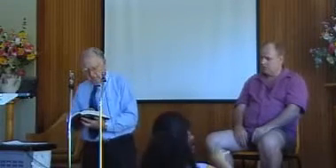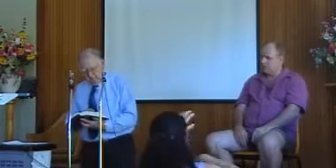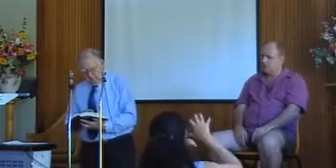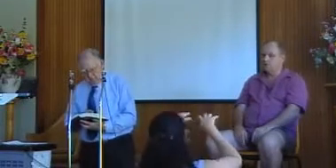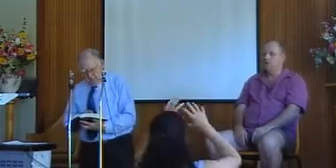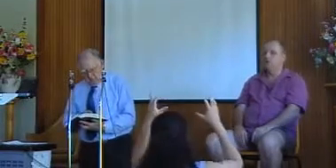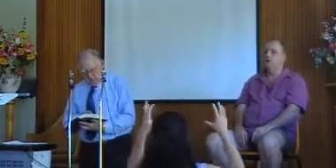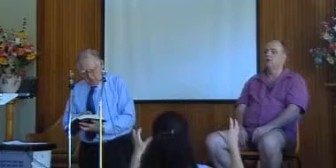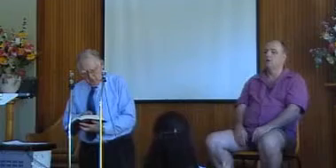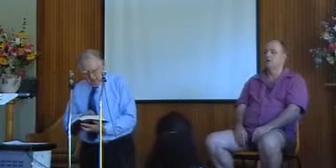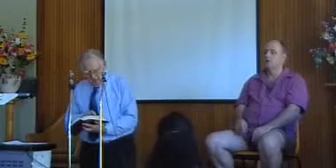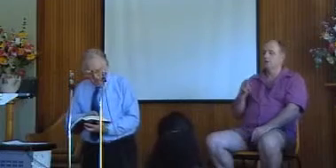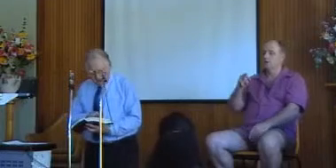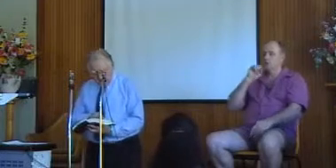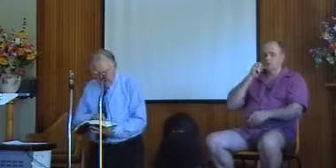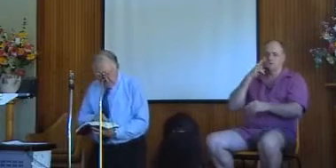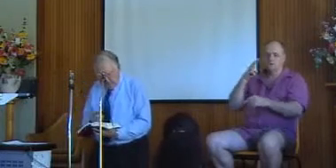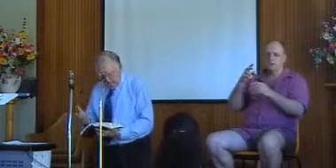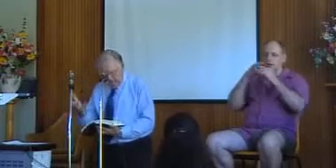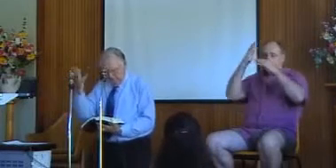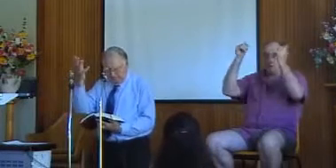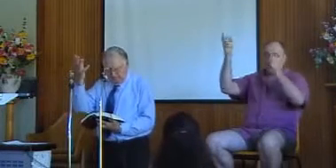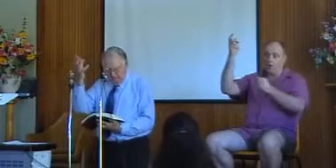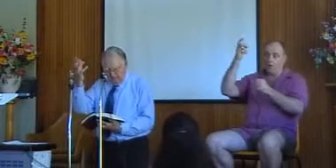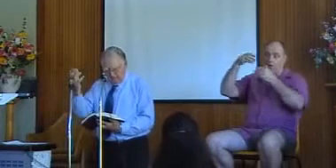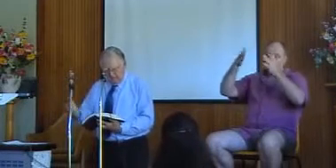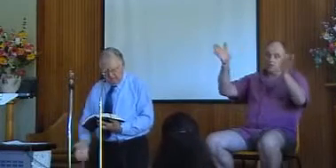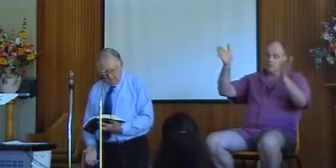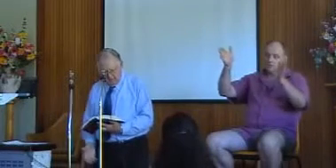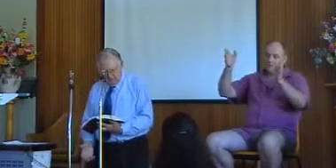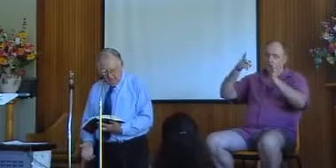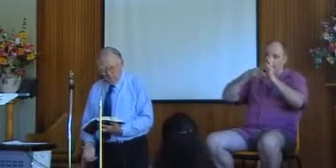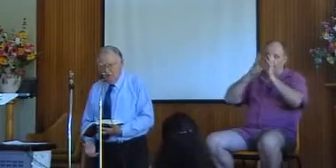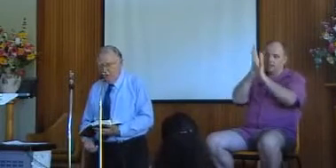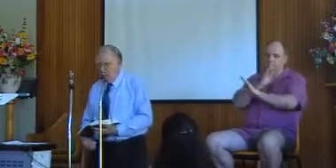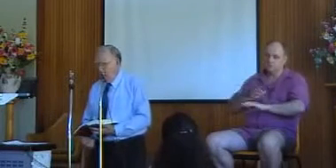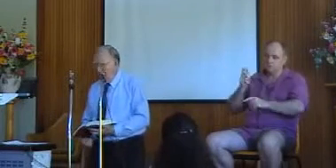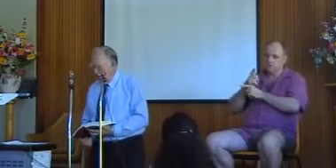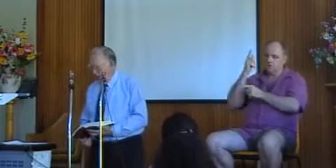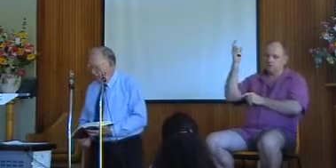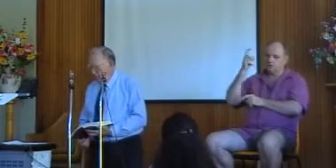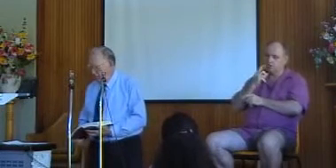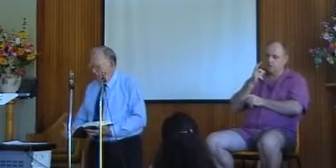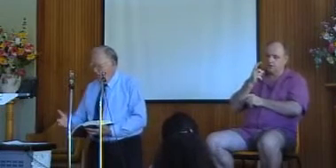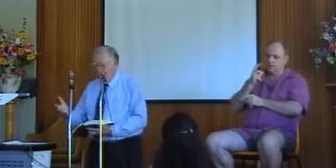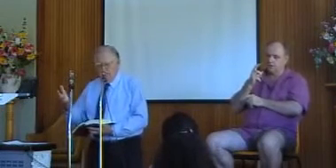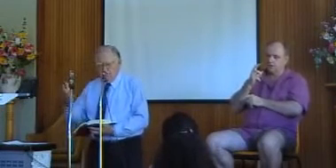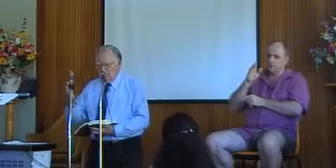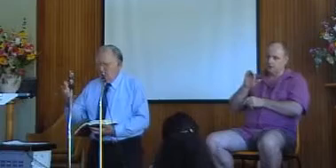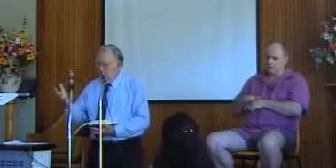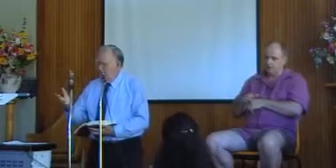open. You will see the angels of God going up, coming down on the Son of Man."